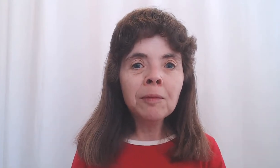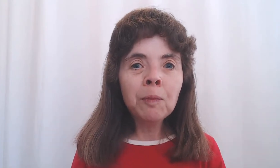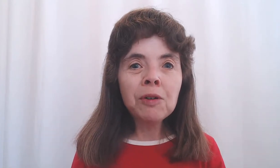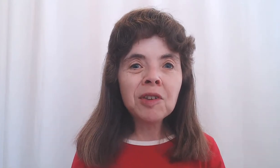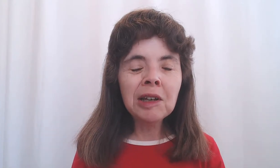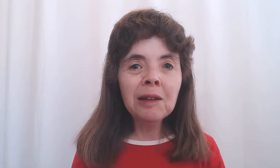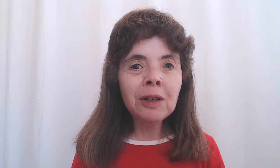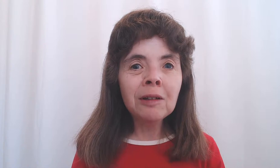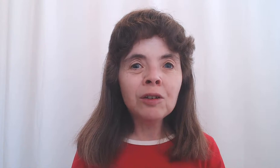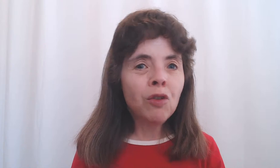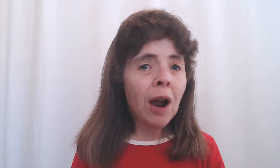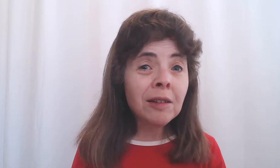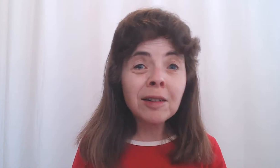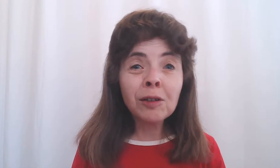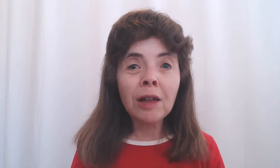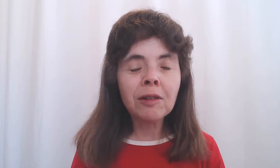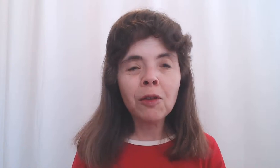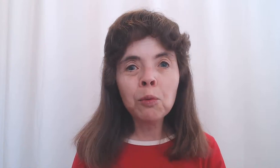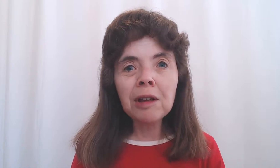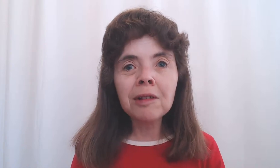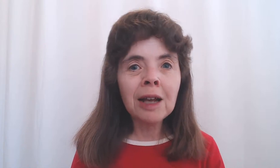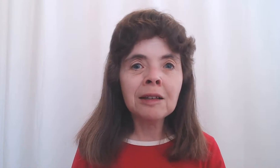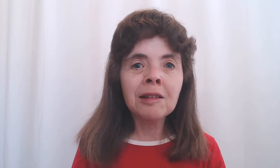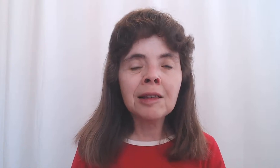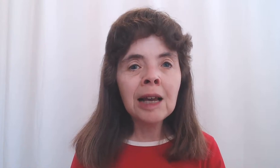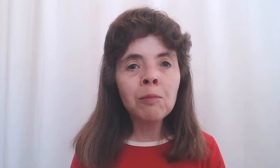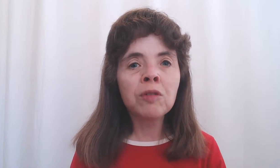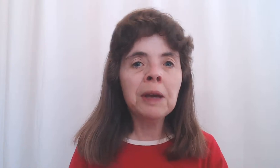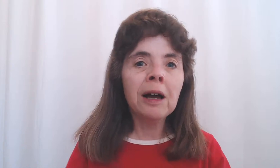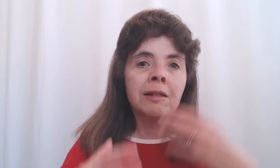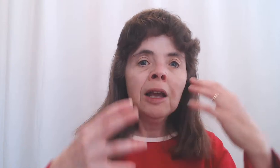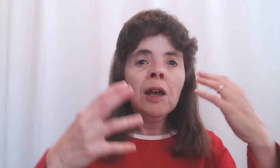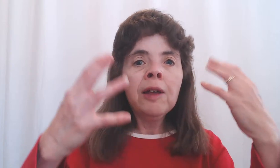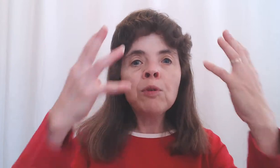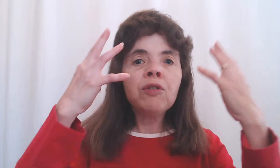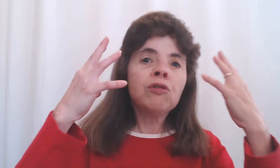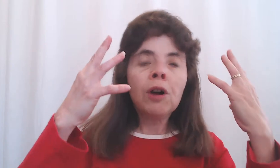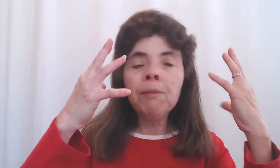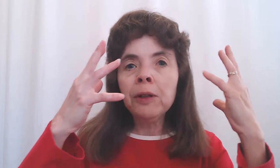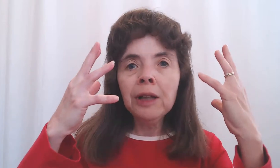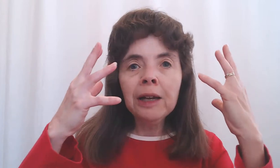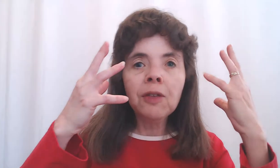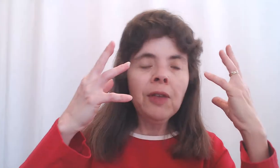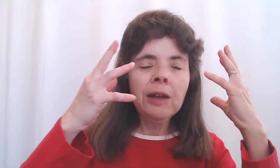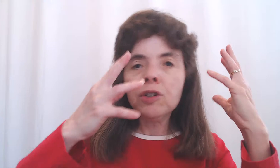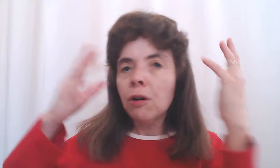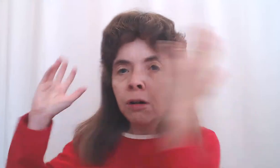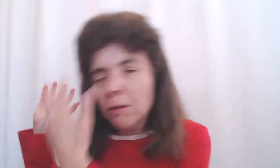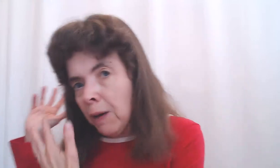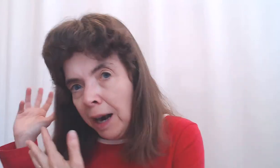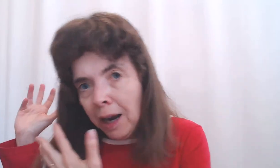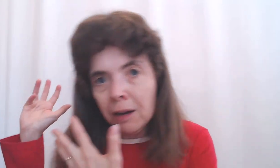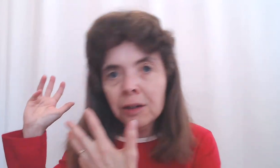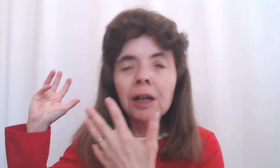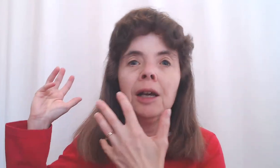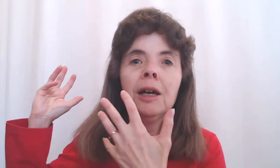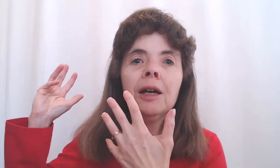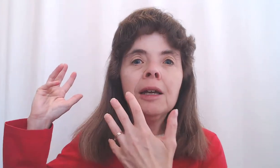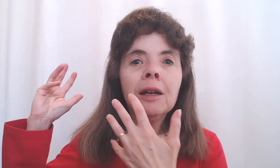person even try to suggest that the reason they didn't see him was because they were so struck by the light that they turned around, you